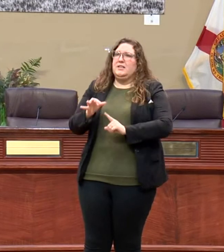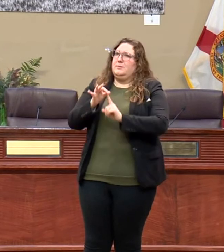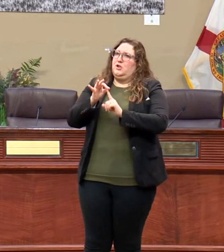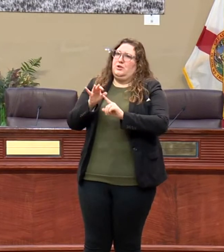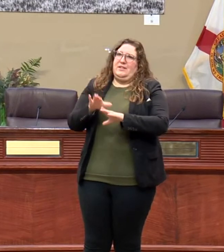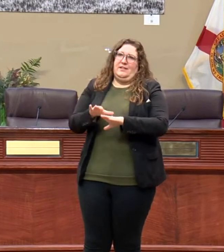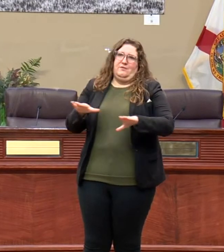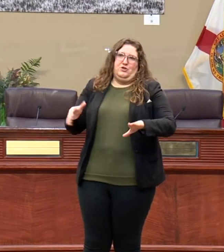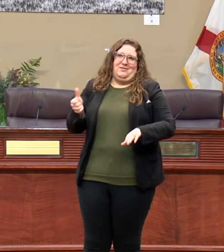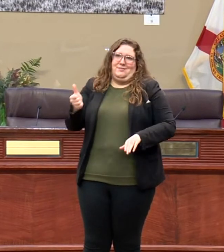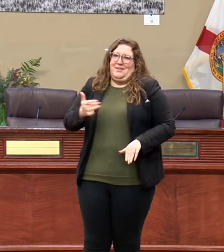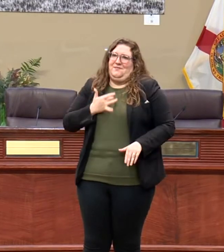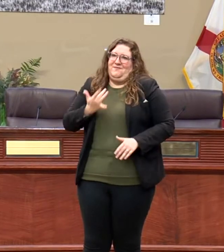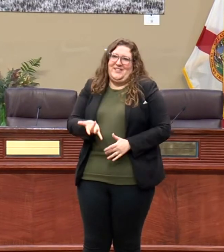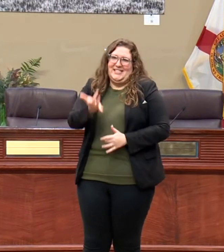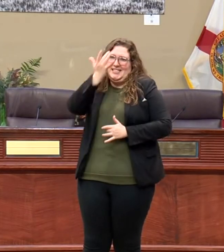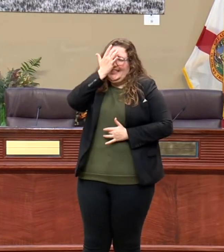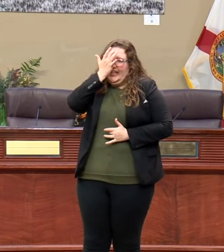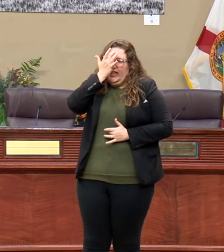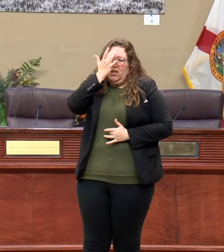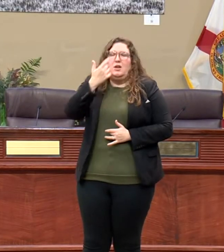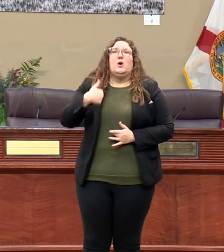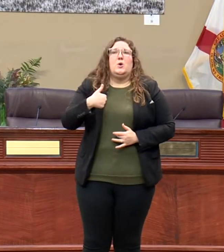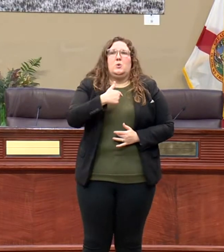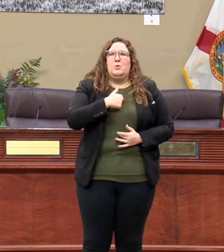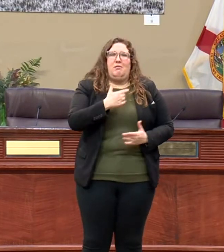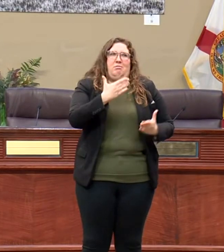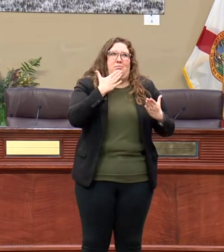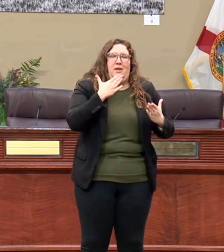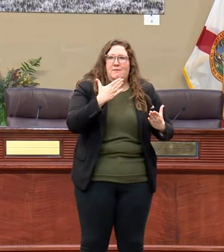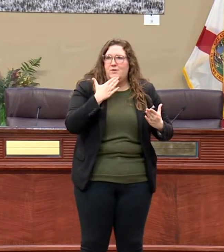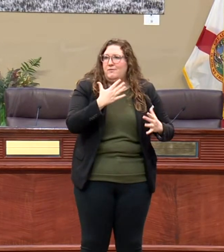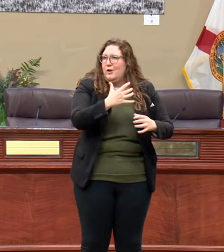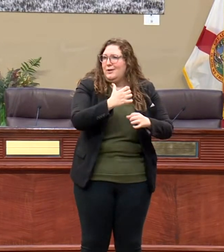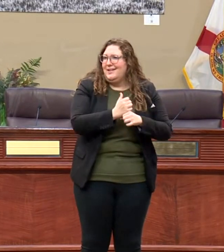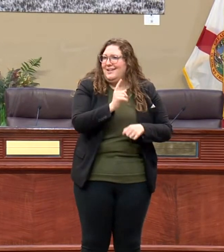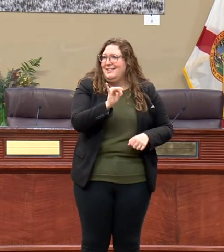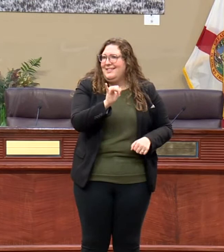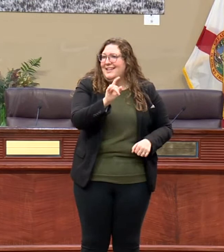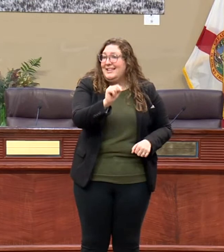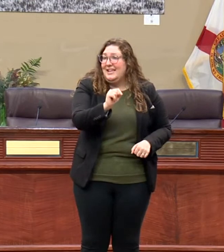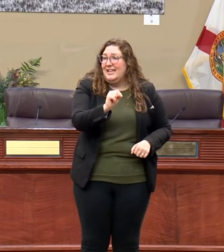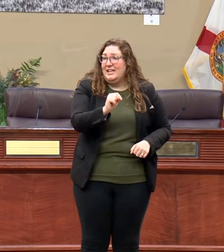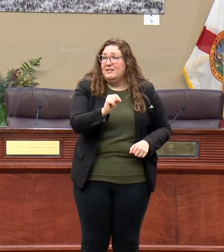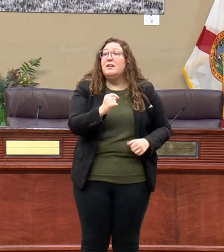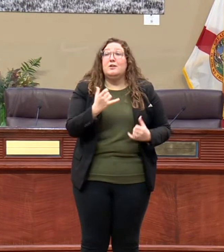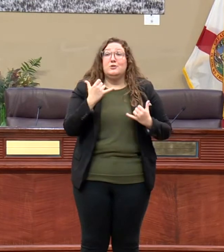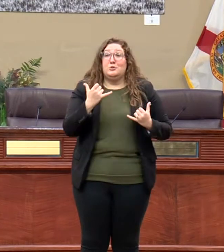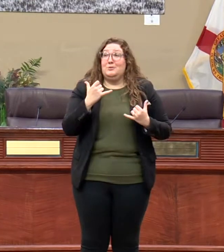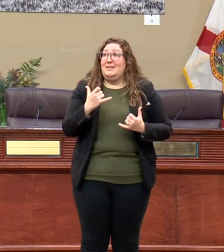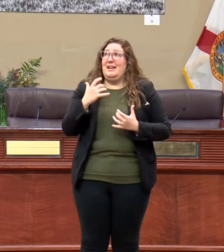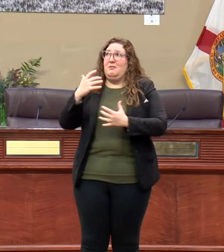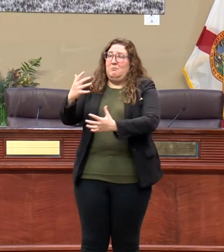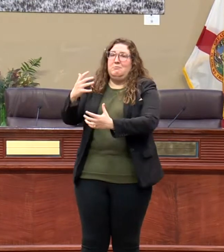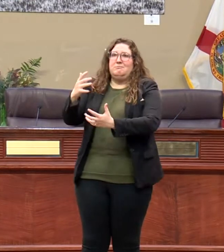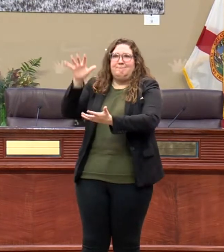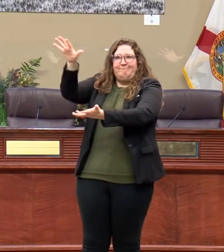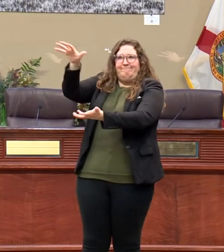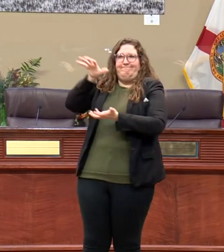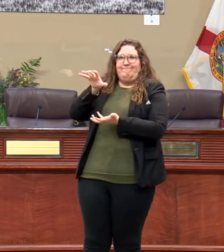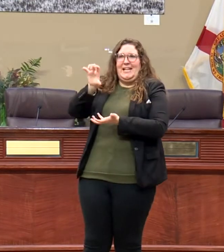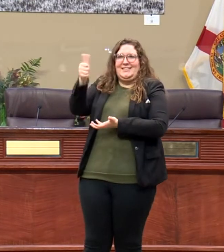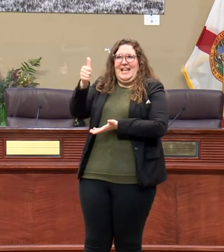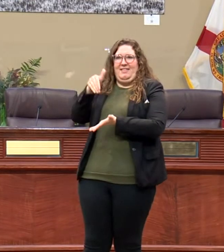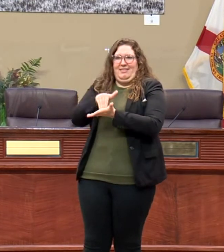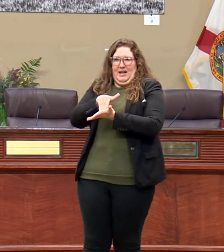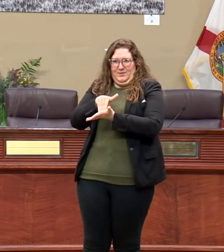So we welcome the additional kits. We heard today we're going to get 10,000 additional kits at some time from